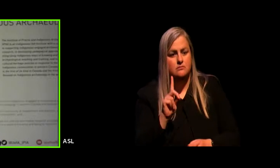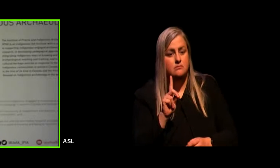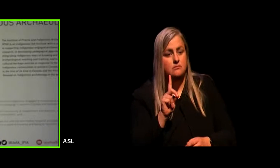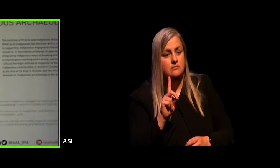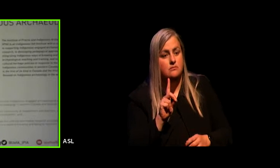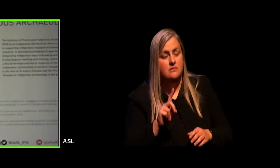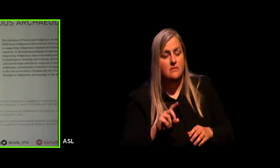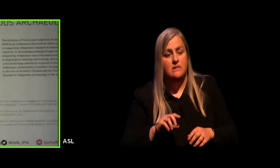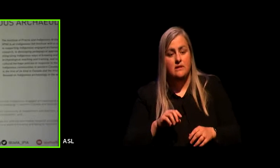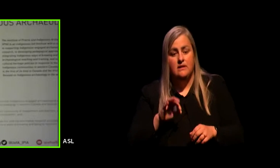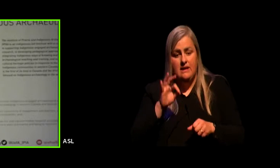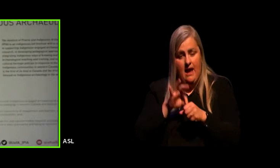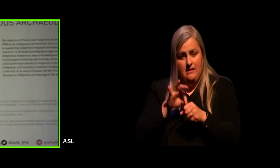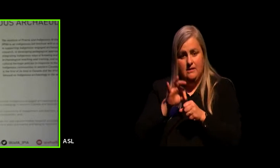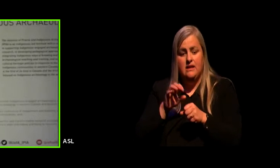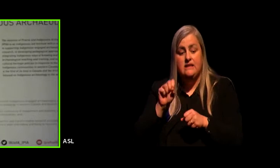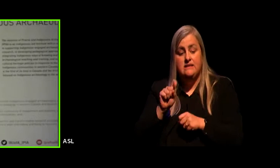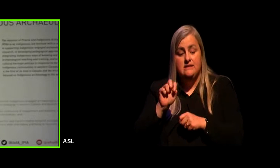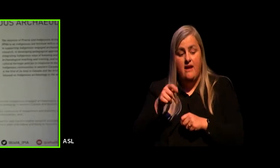Stephanie